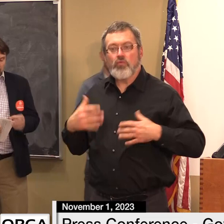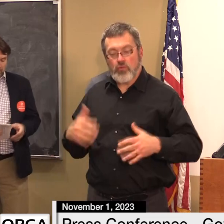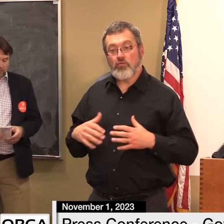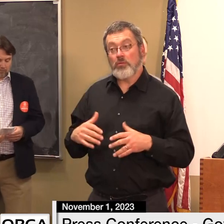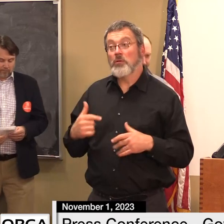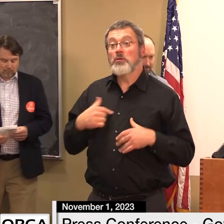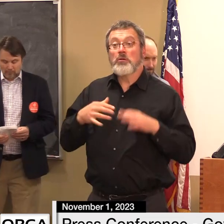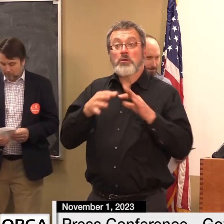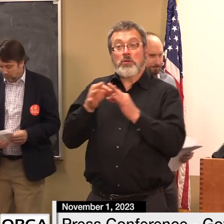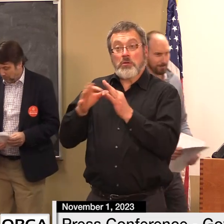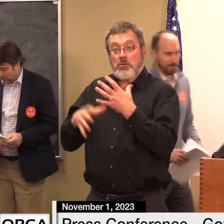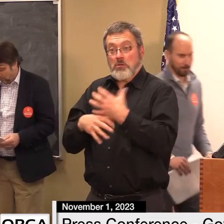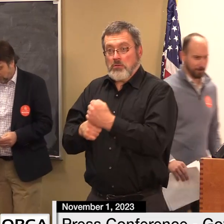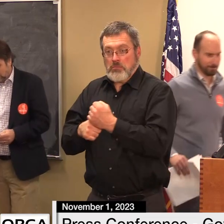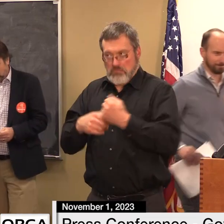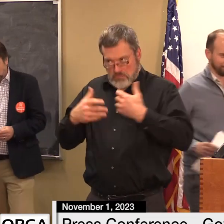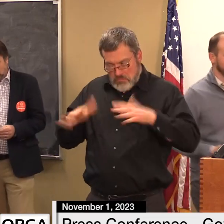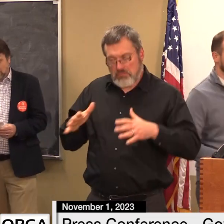Peter.